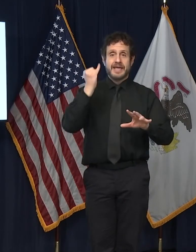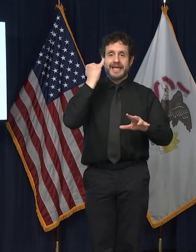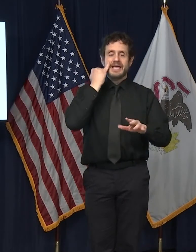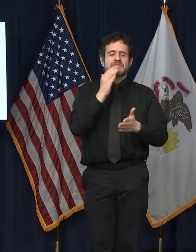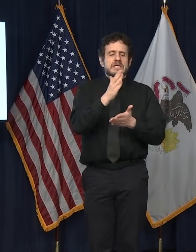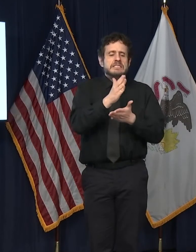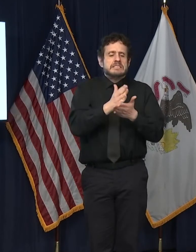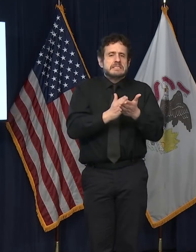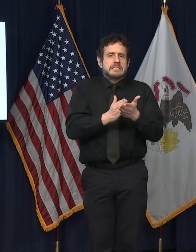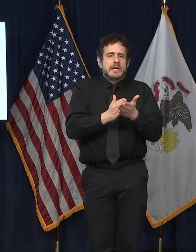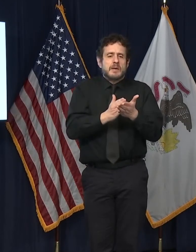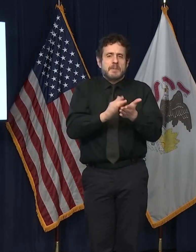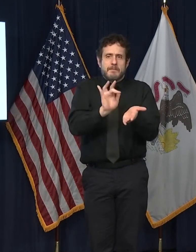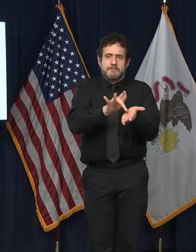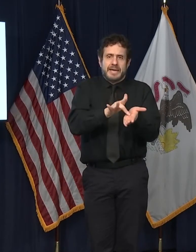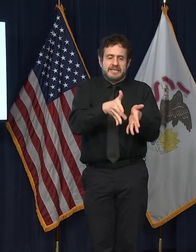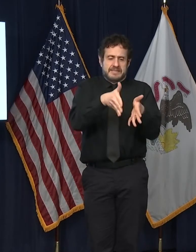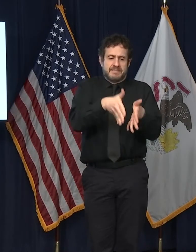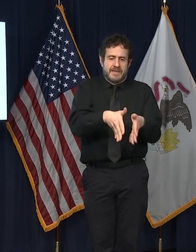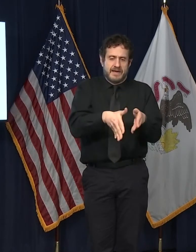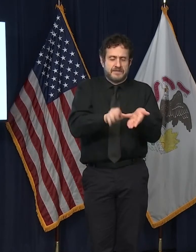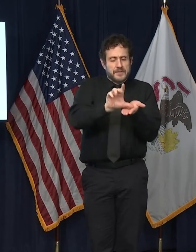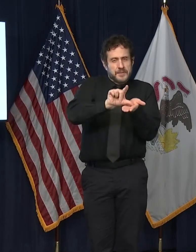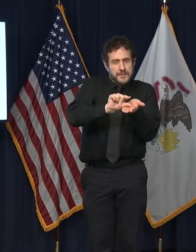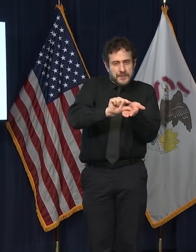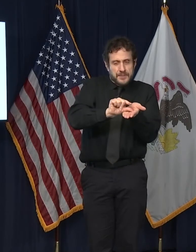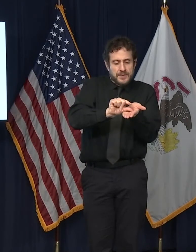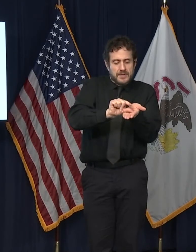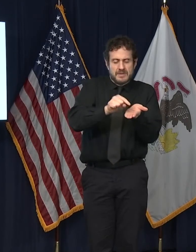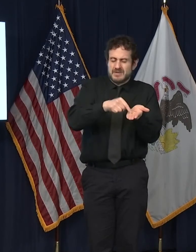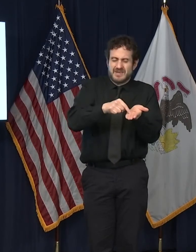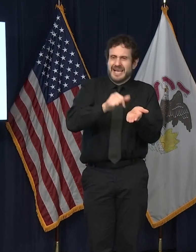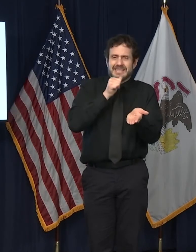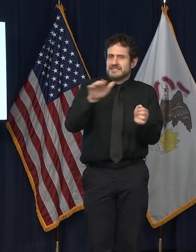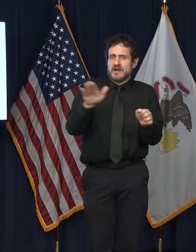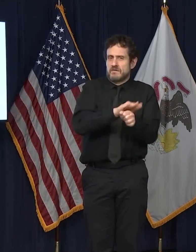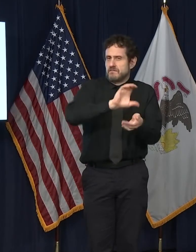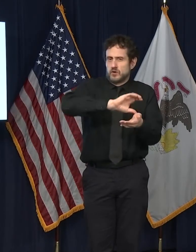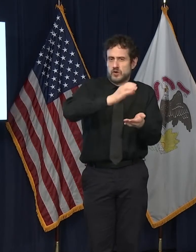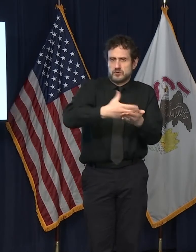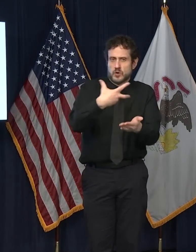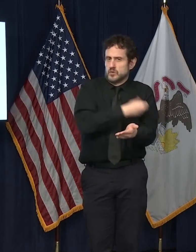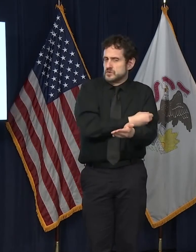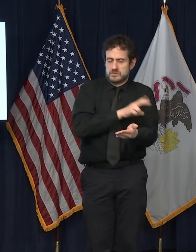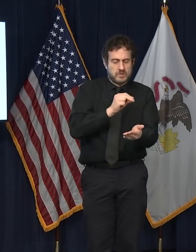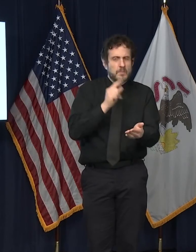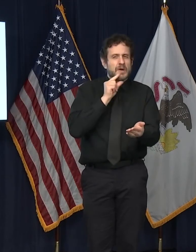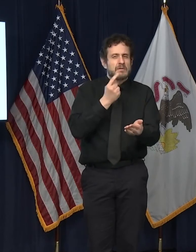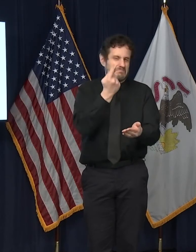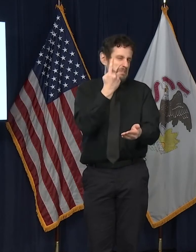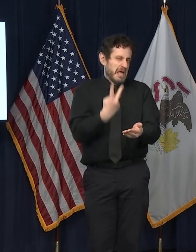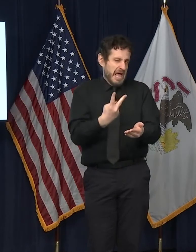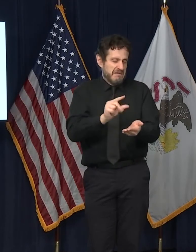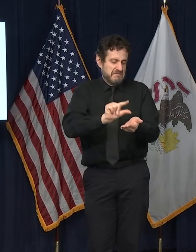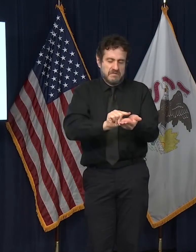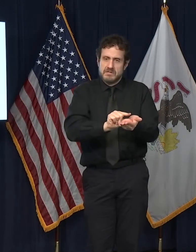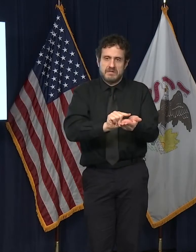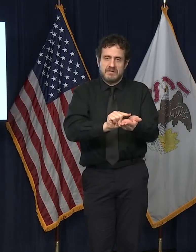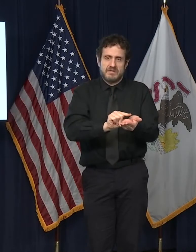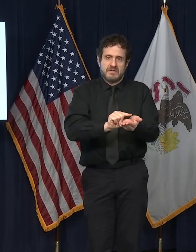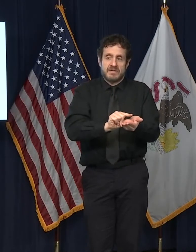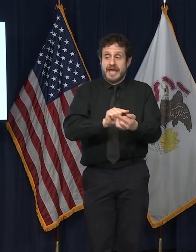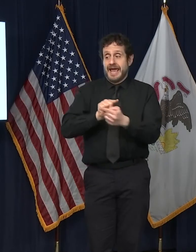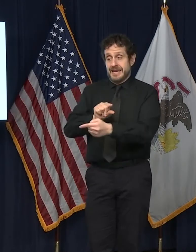remaining vaccine that is in the vial that does not equal a full dose cannot be combined